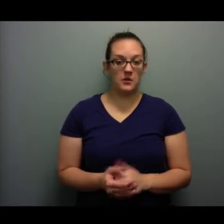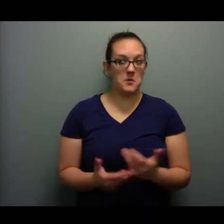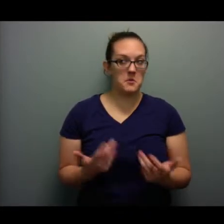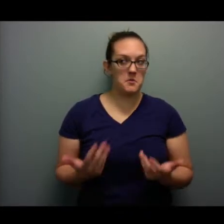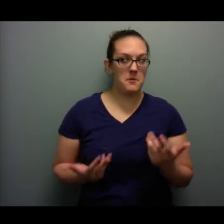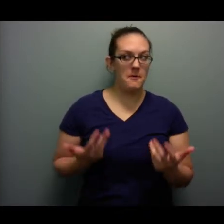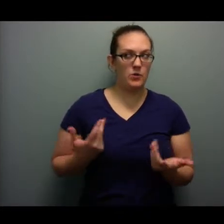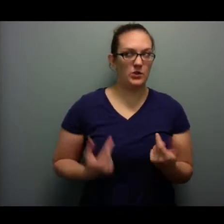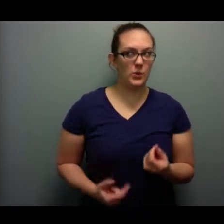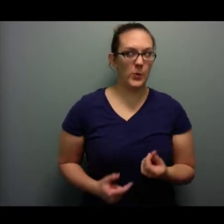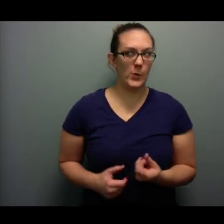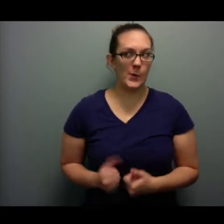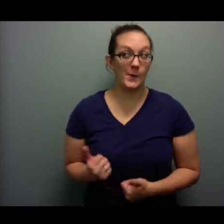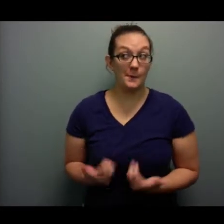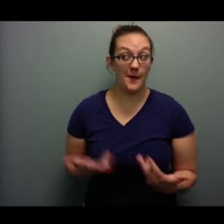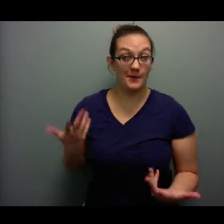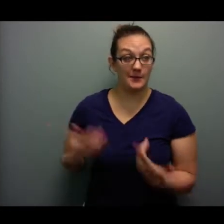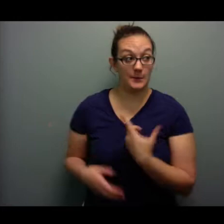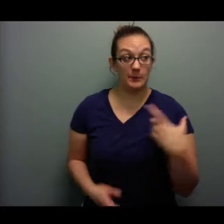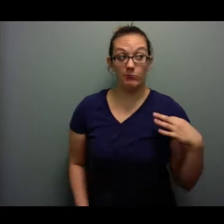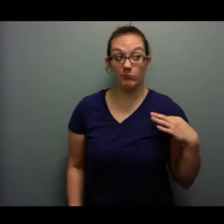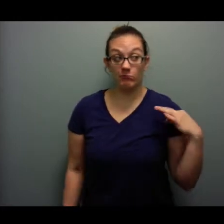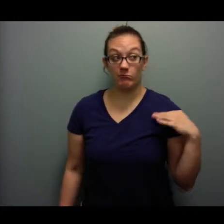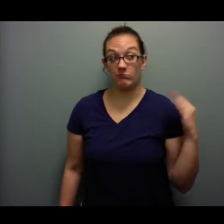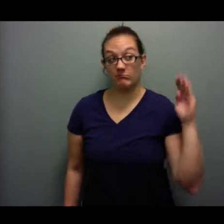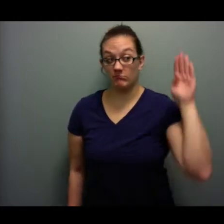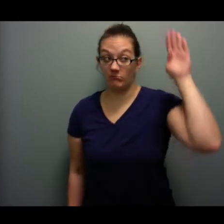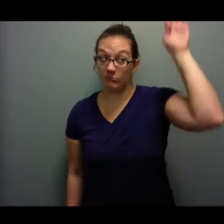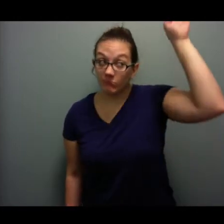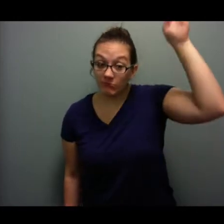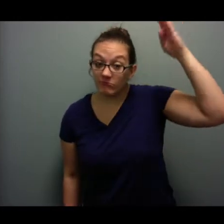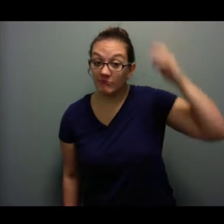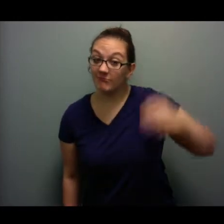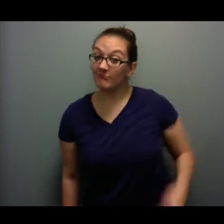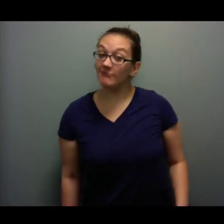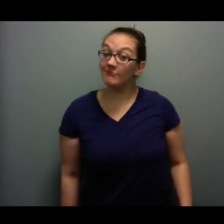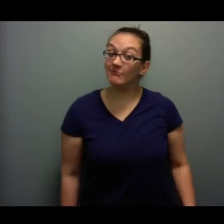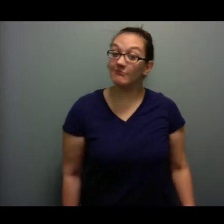So maybe somebody that hasn't volunteered yet today? Let's try.